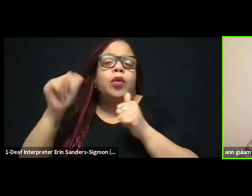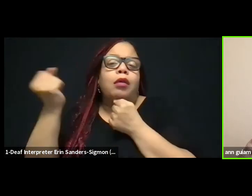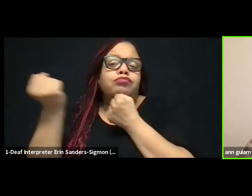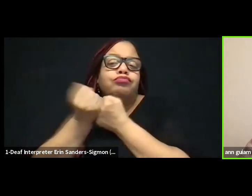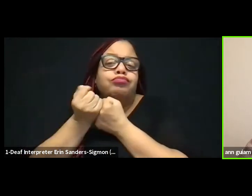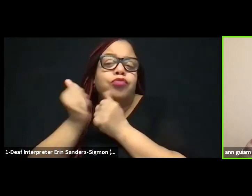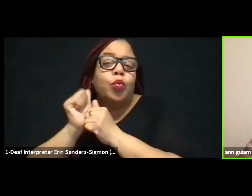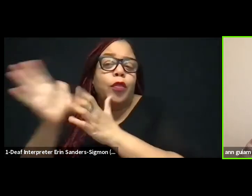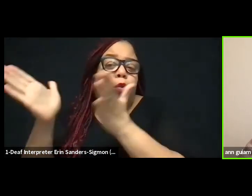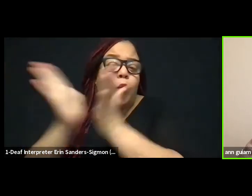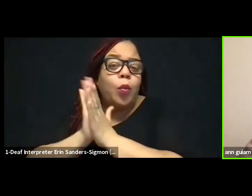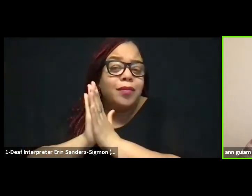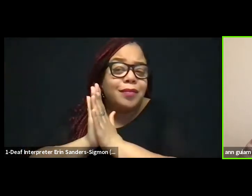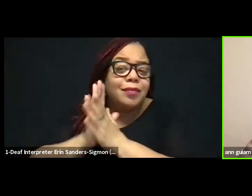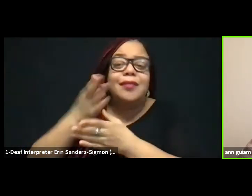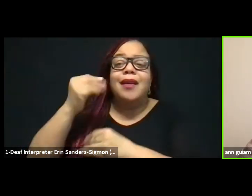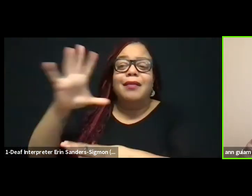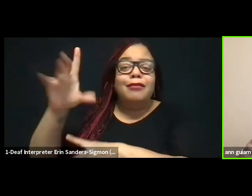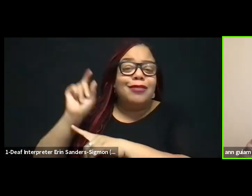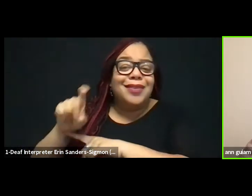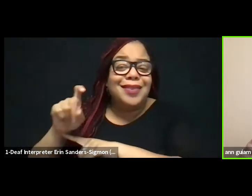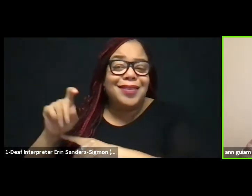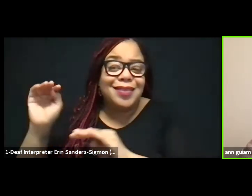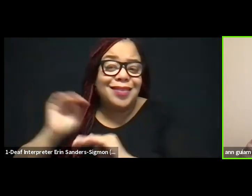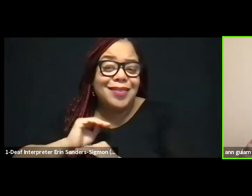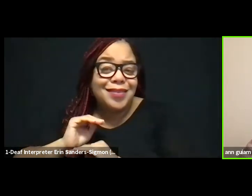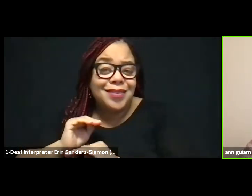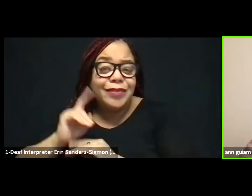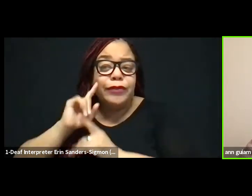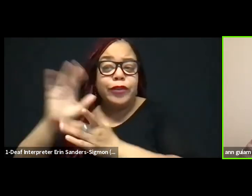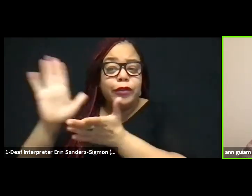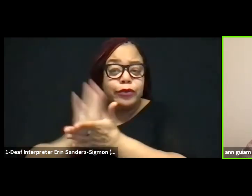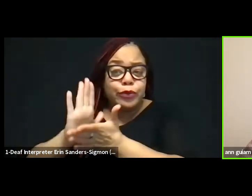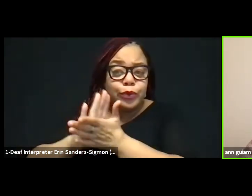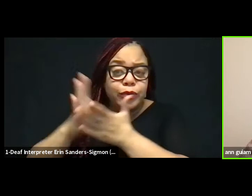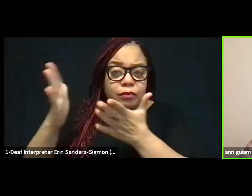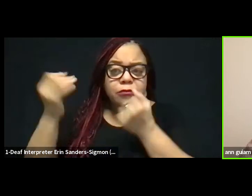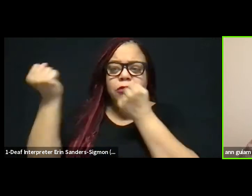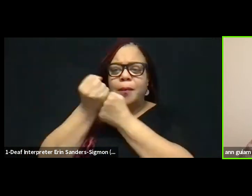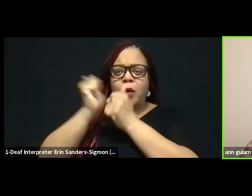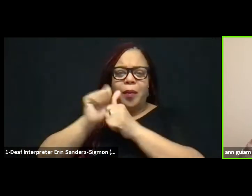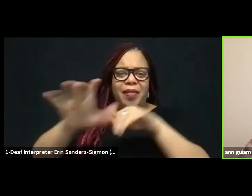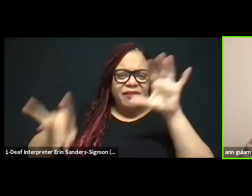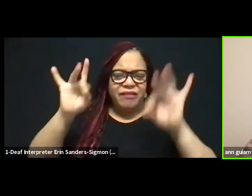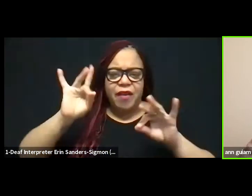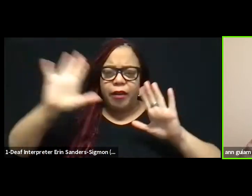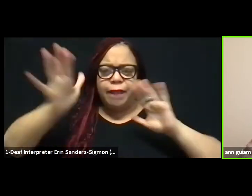connecting, and definitely getting involved in unmeasurable